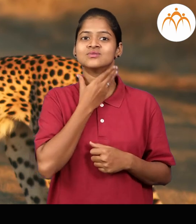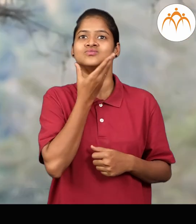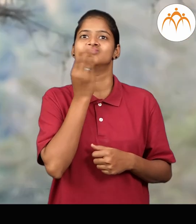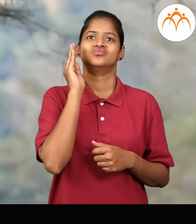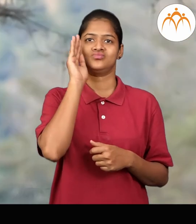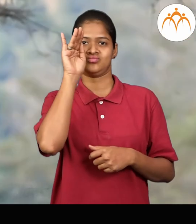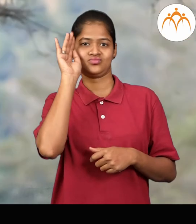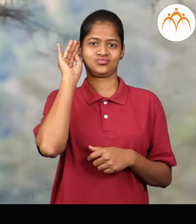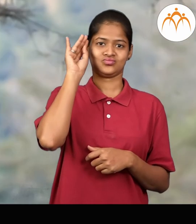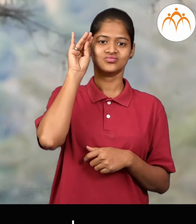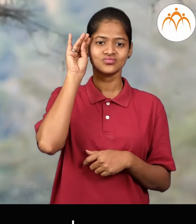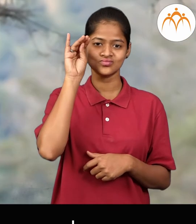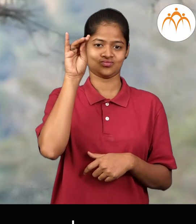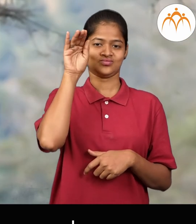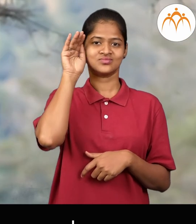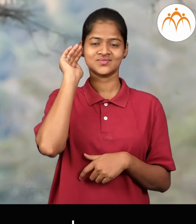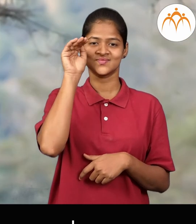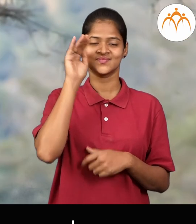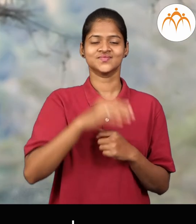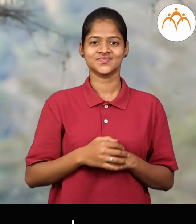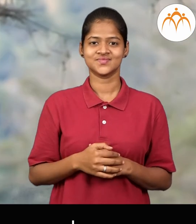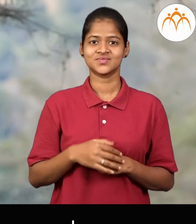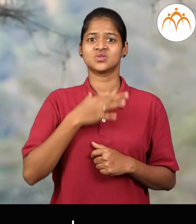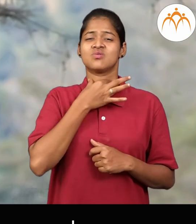Giraffe. Giraffe has a long neck.